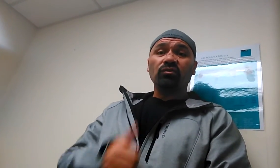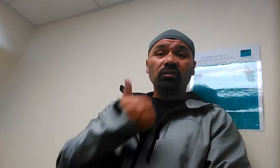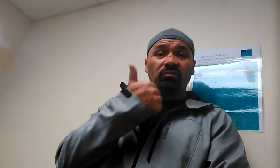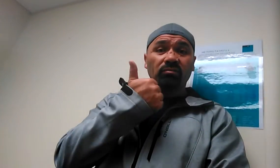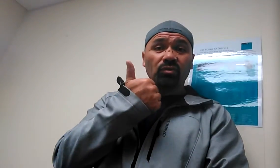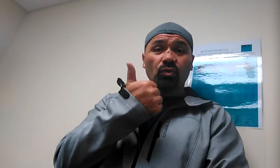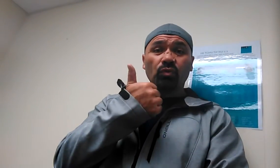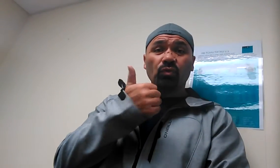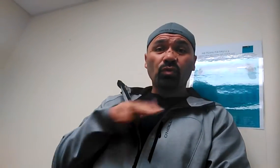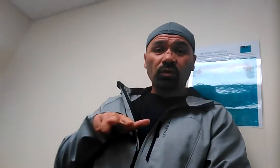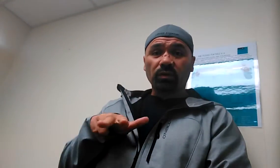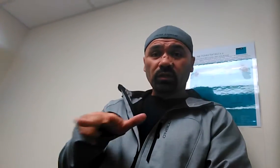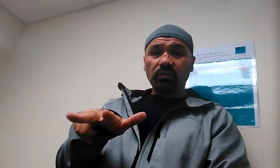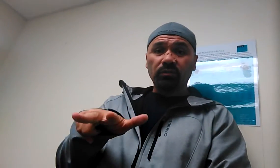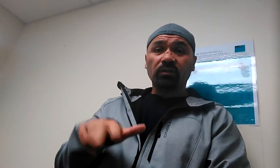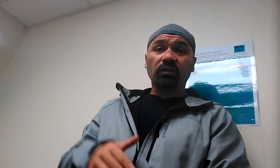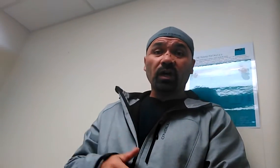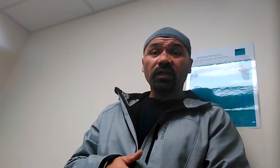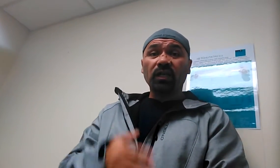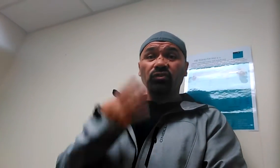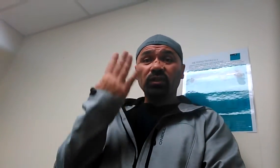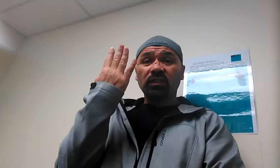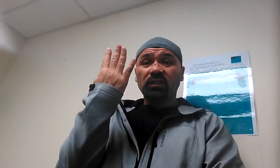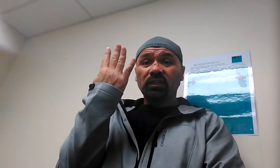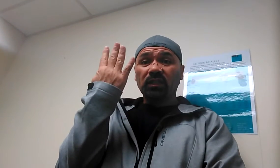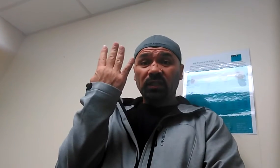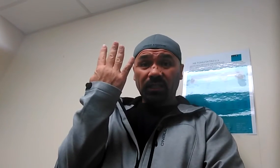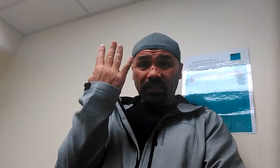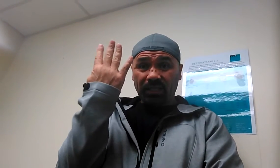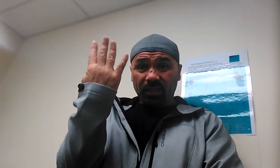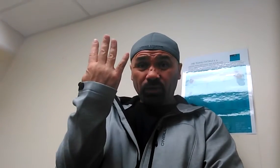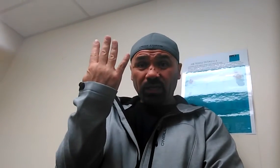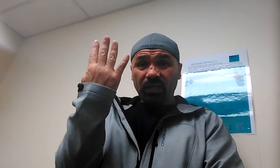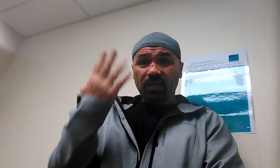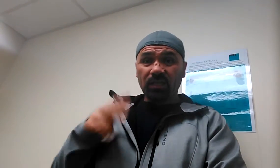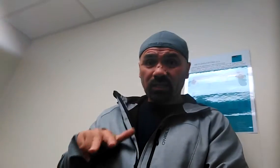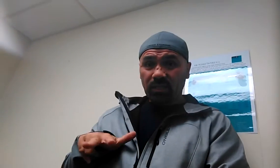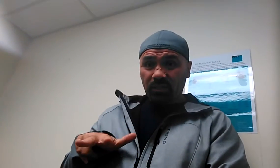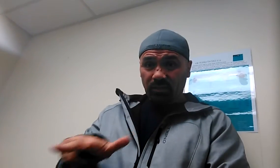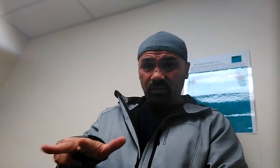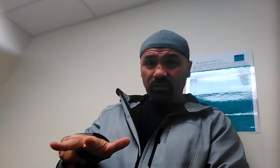600, ono rau. 900, iwa